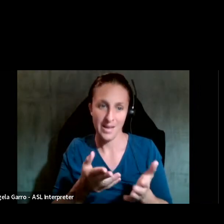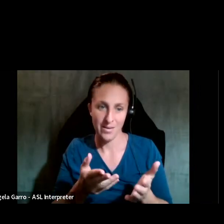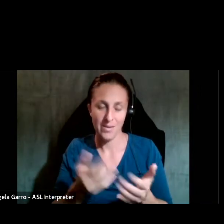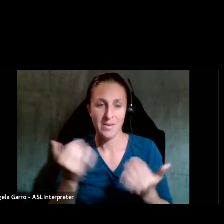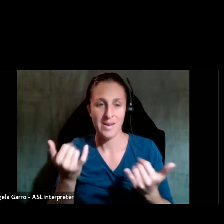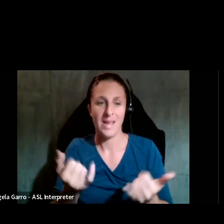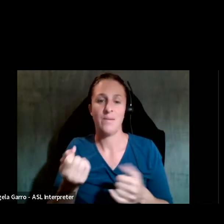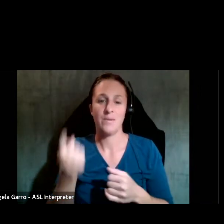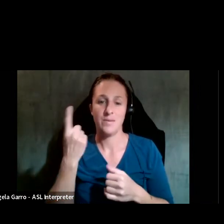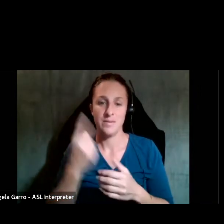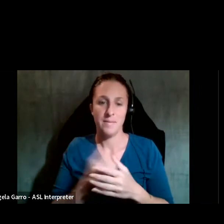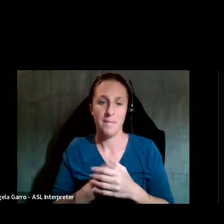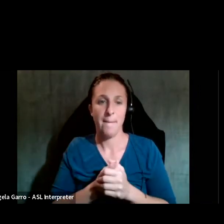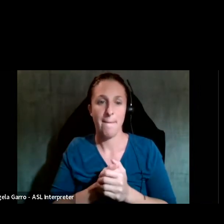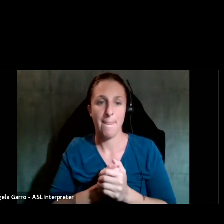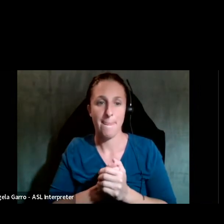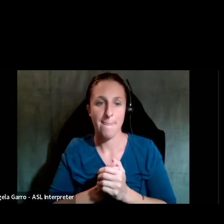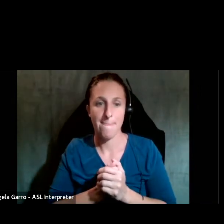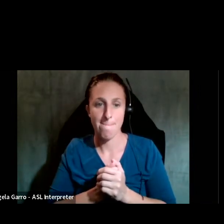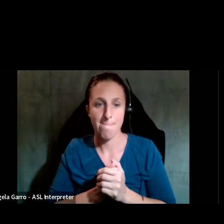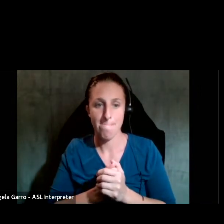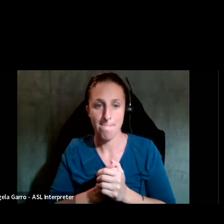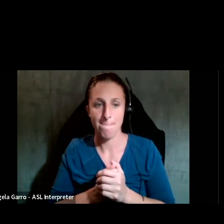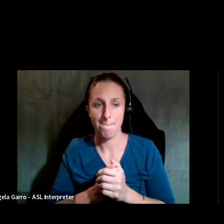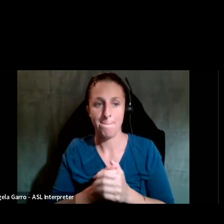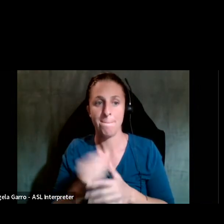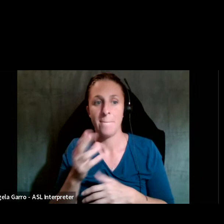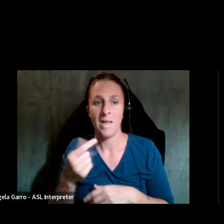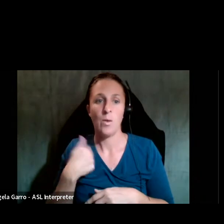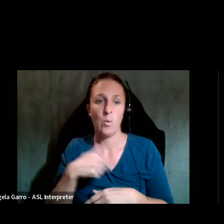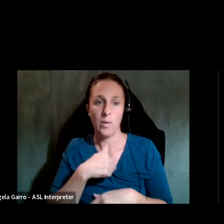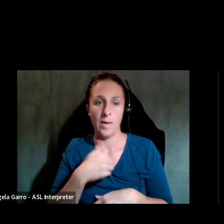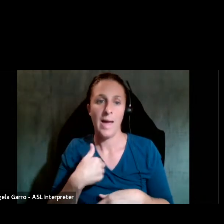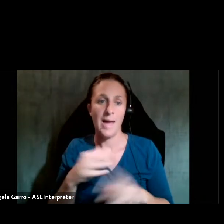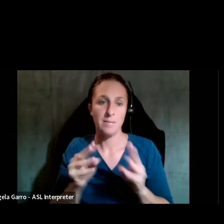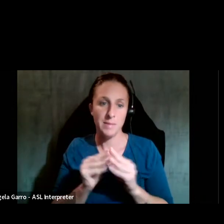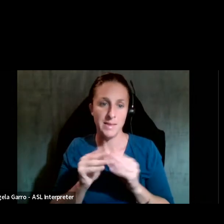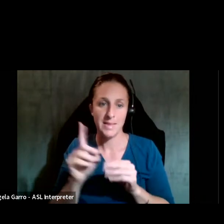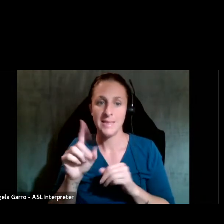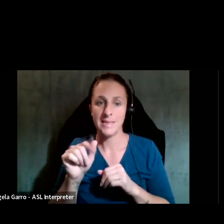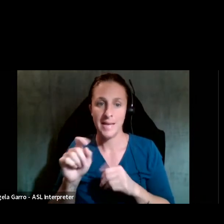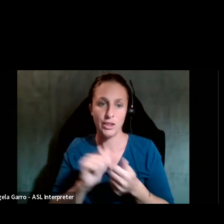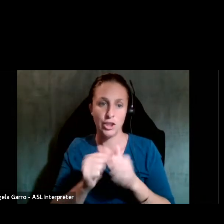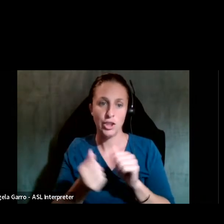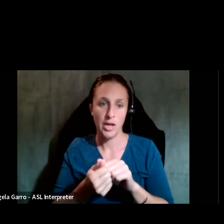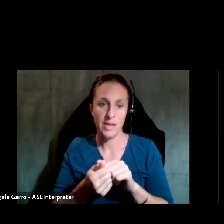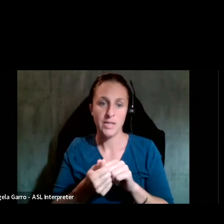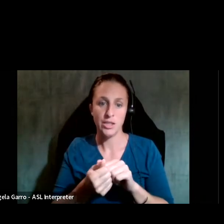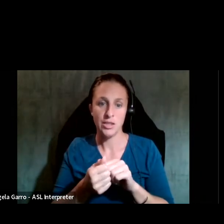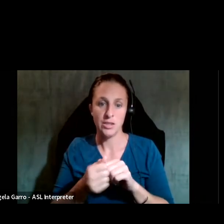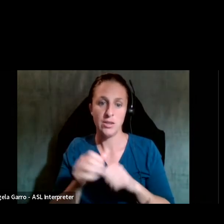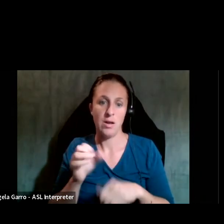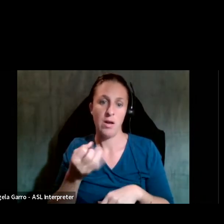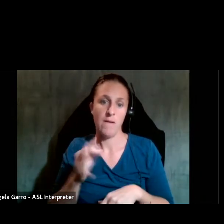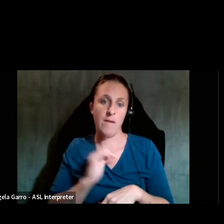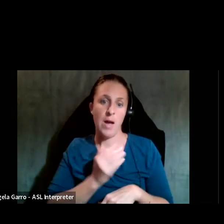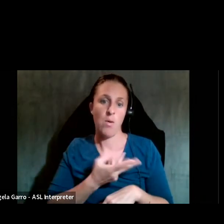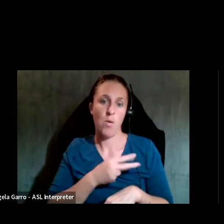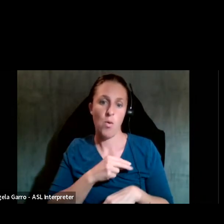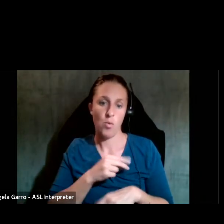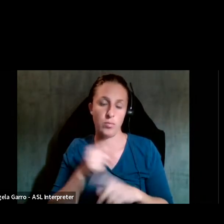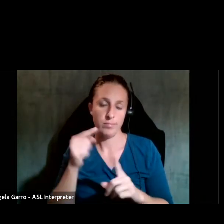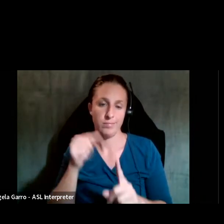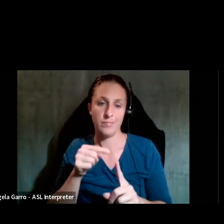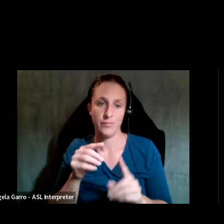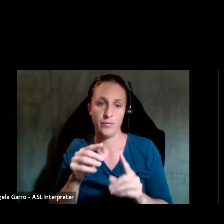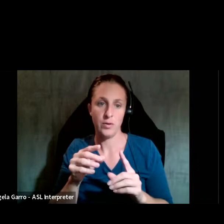understand. Yeah, that's right. And, we had some meeting date changes of our own in the sense of board meetings. Right. So, it's